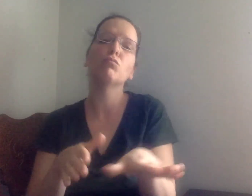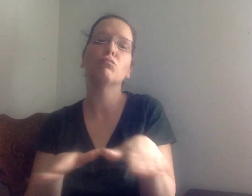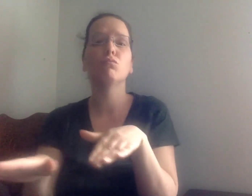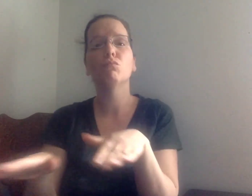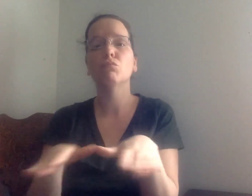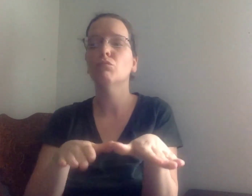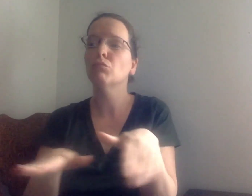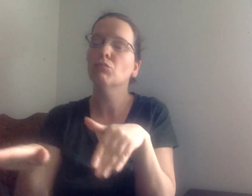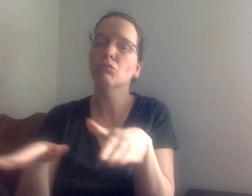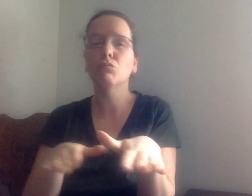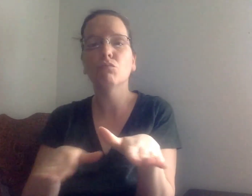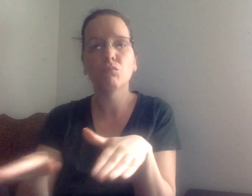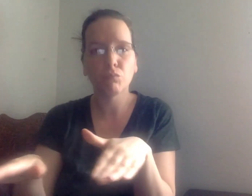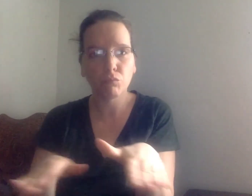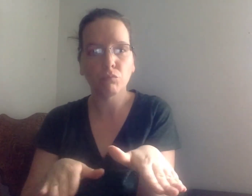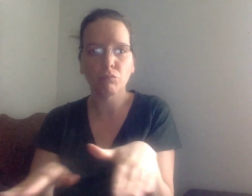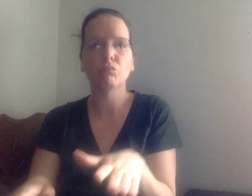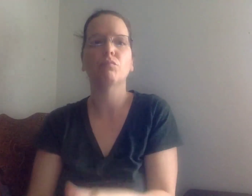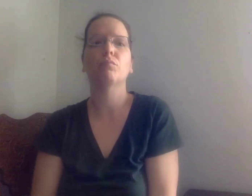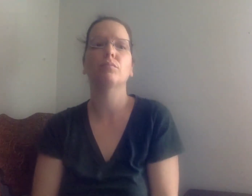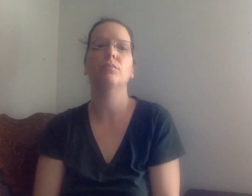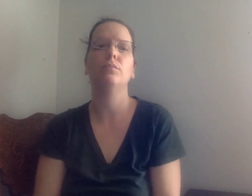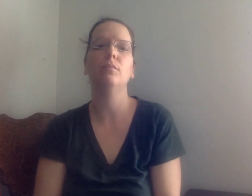MM is regular.